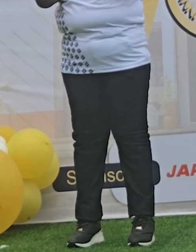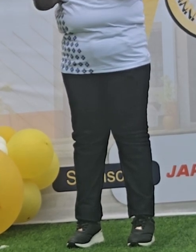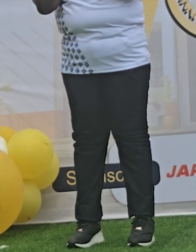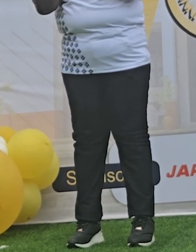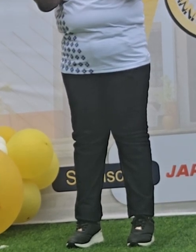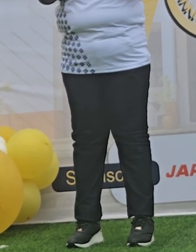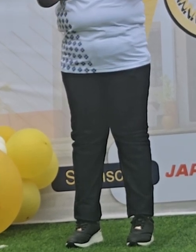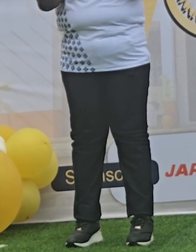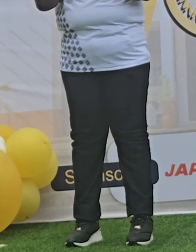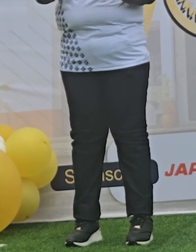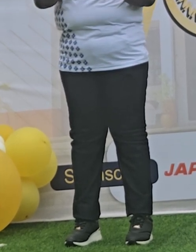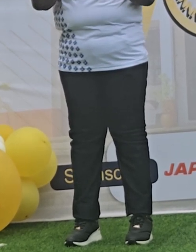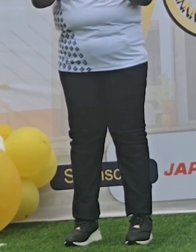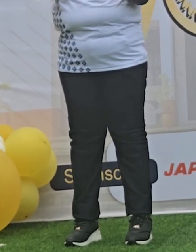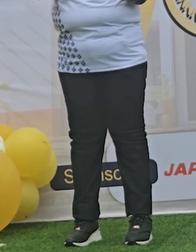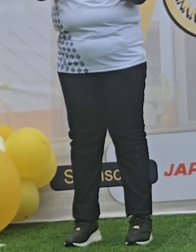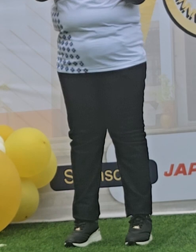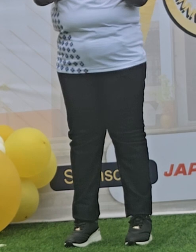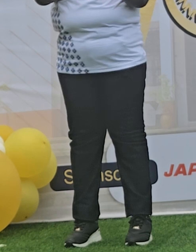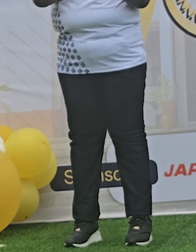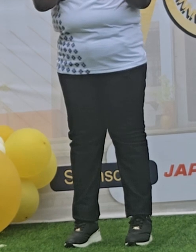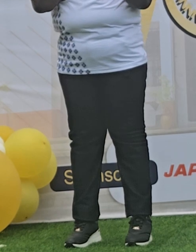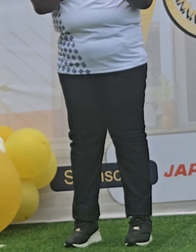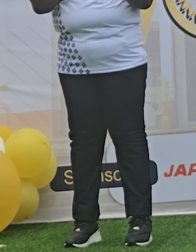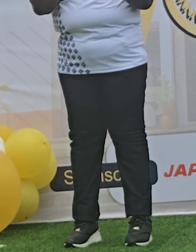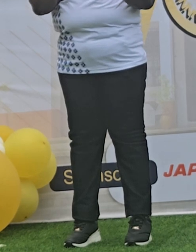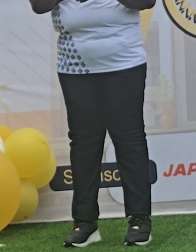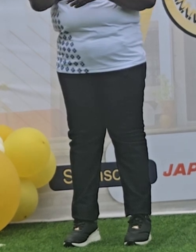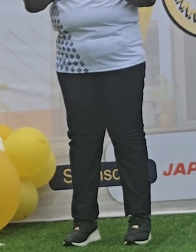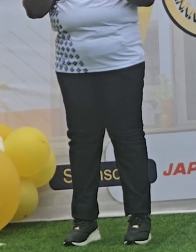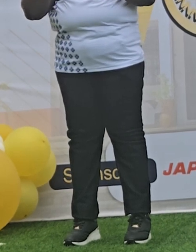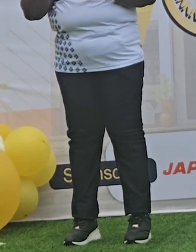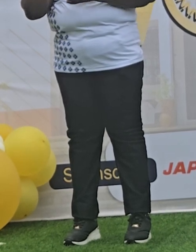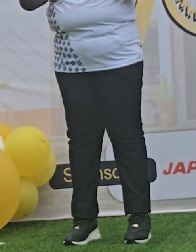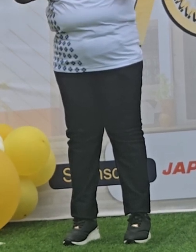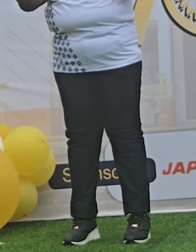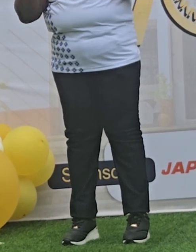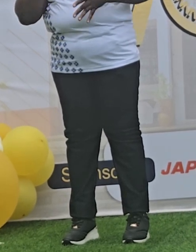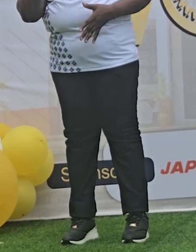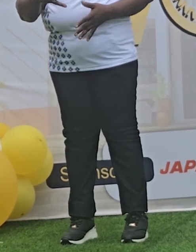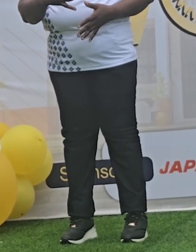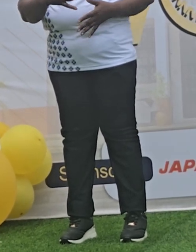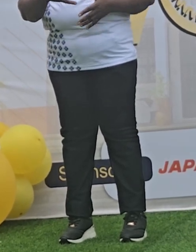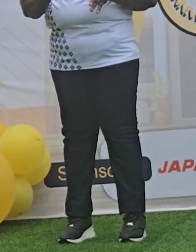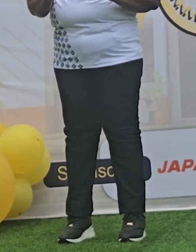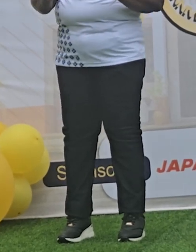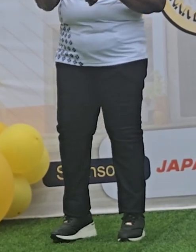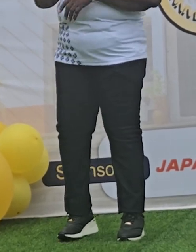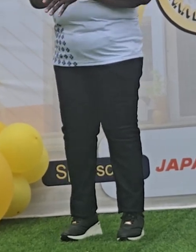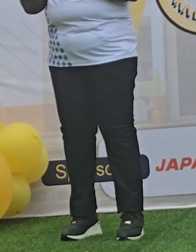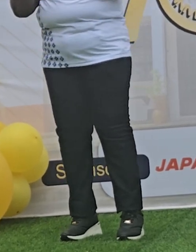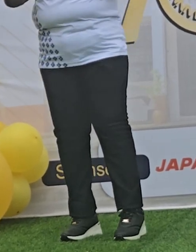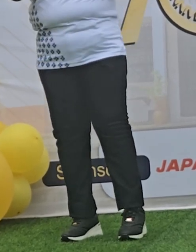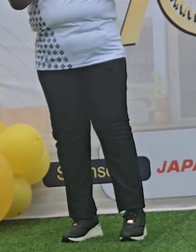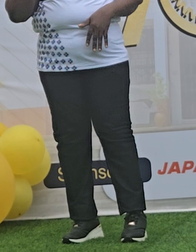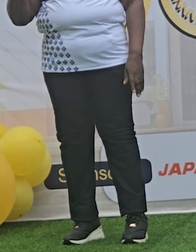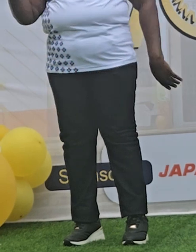were the main views of the students. What the students didn't like at all was